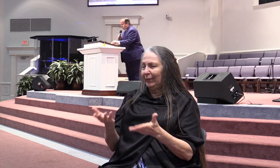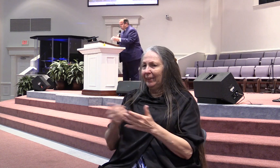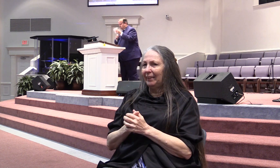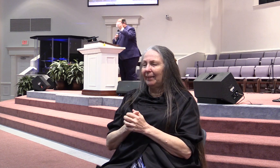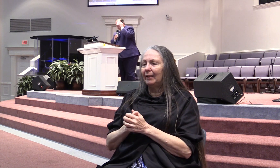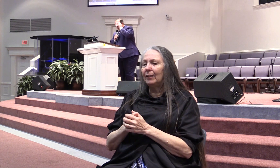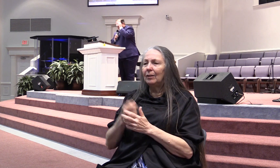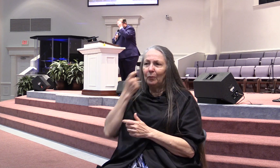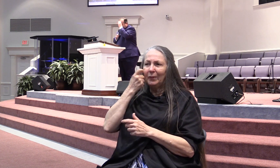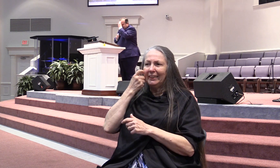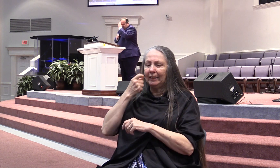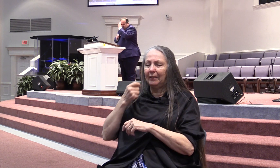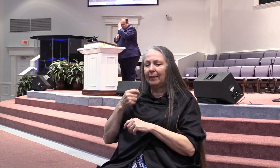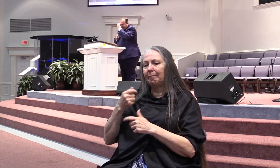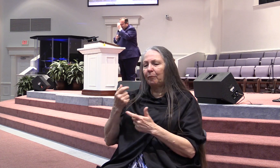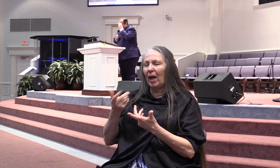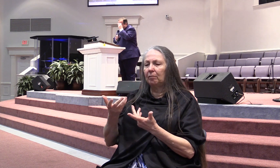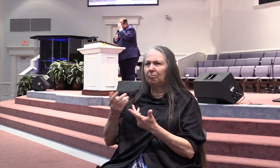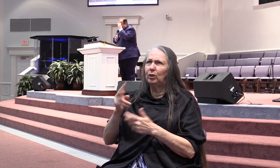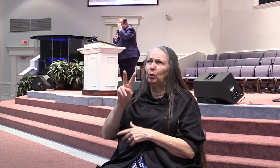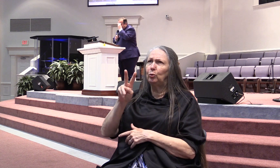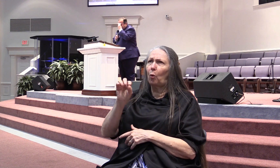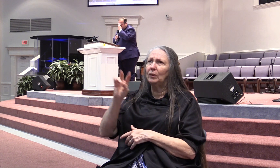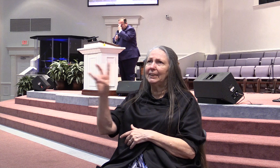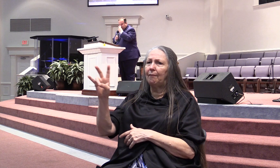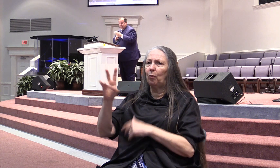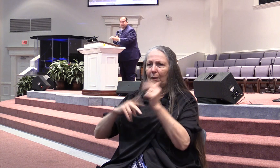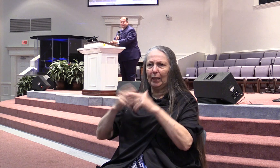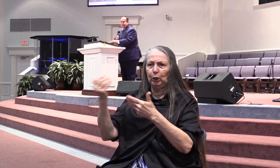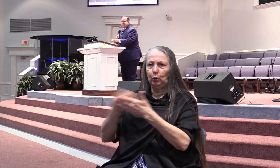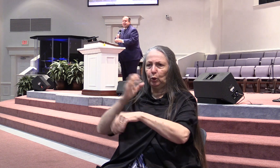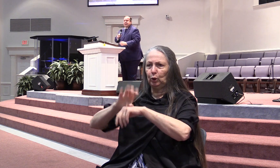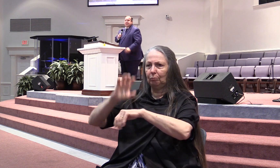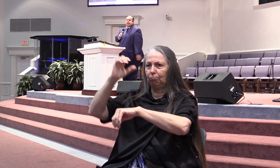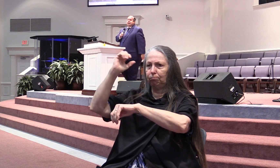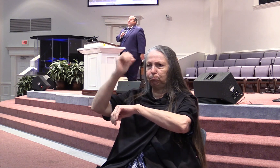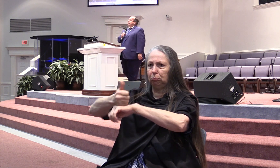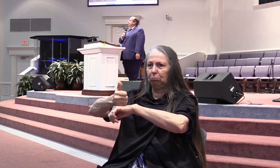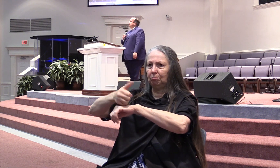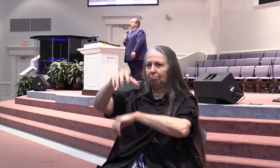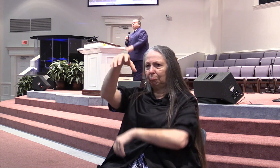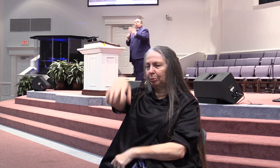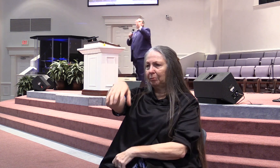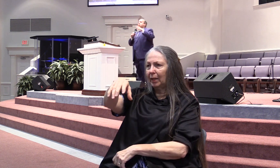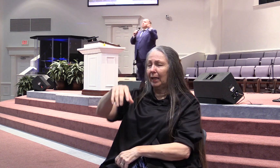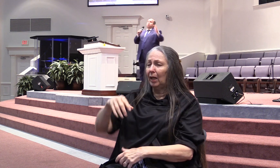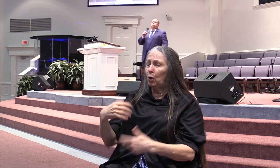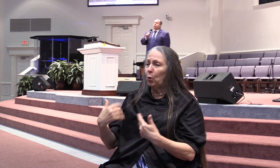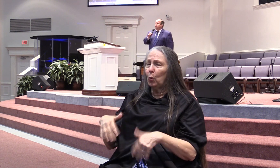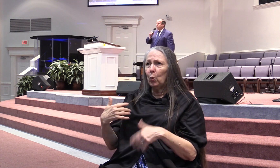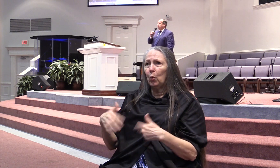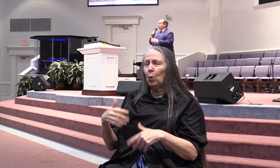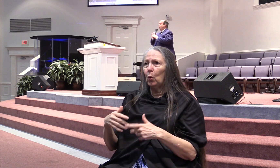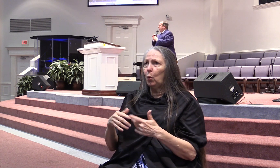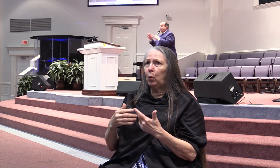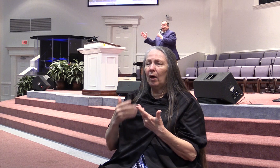We built new church building when I was pastor in 2007. We moved in, built in 2006, and we had more room. We doubled our square